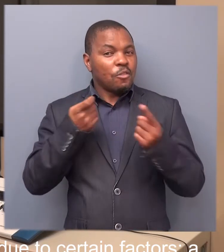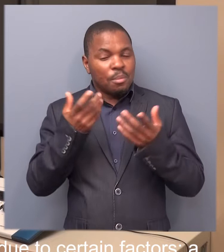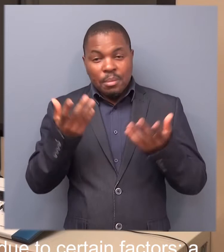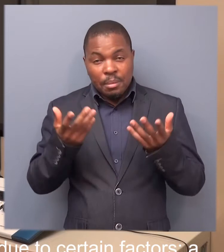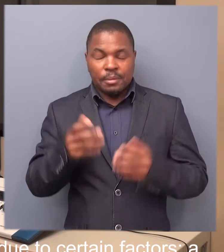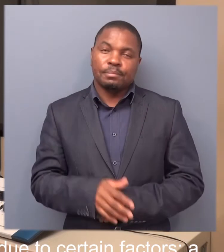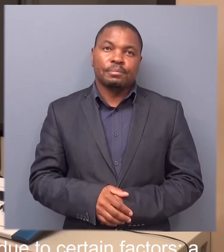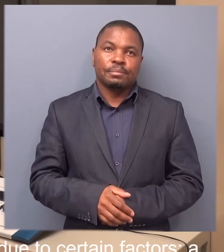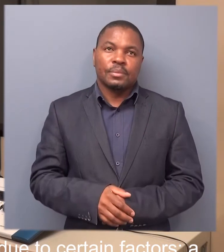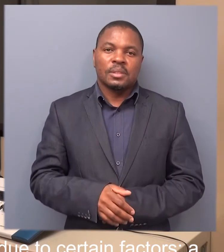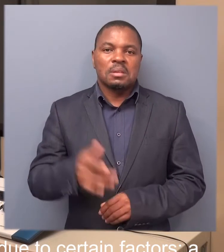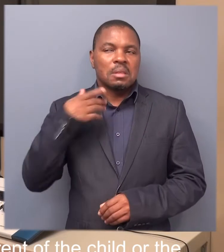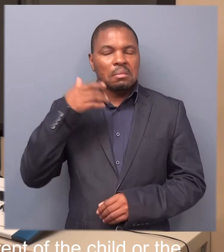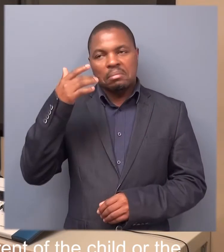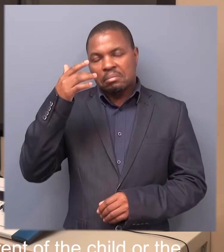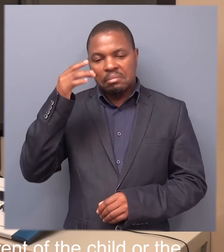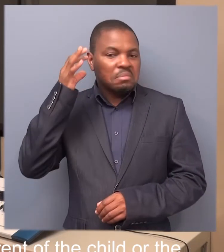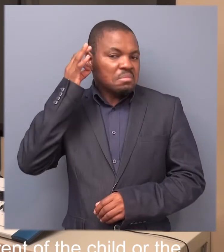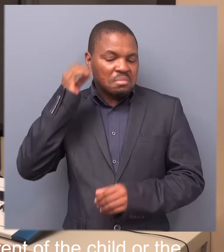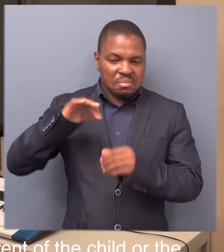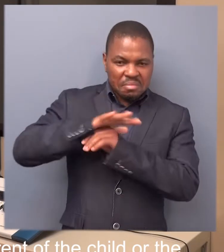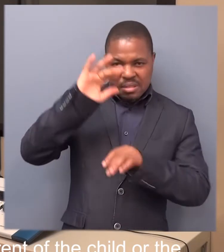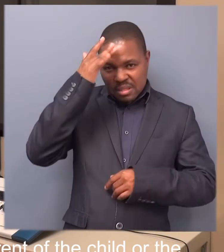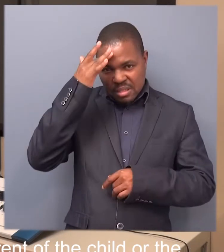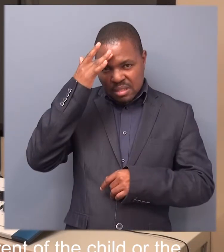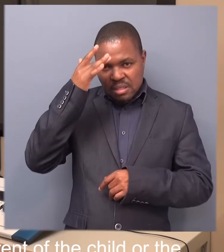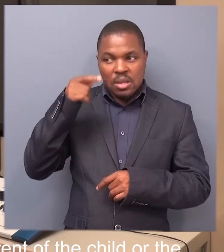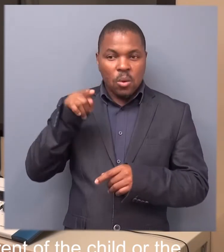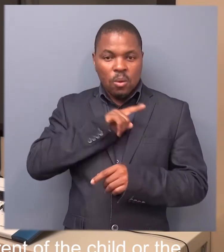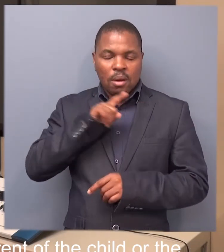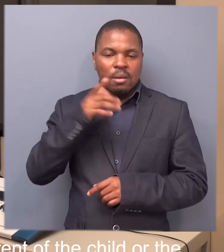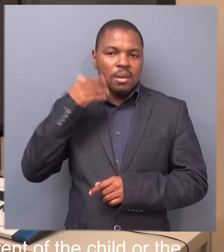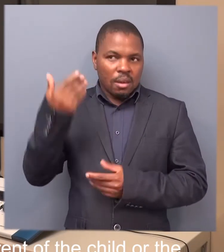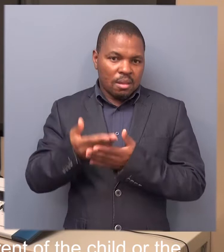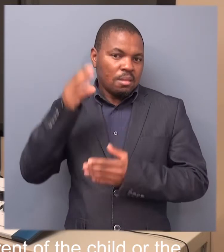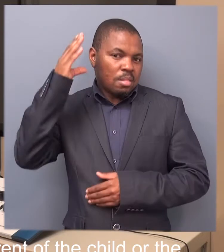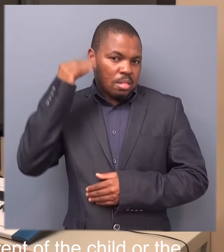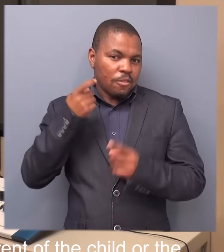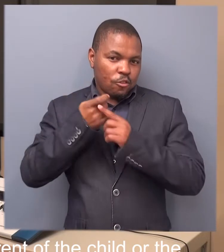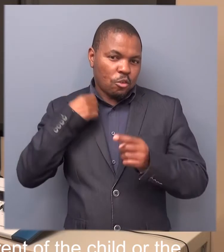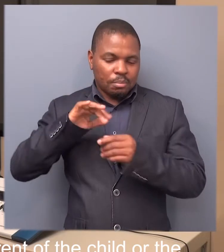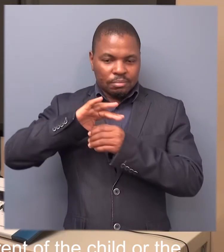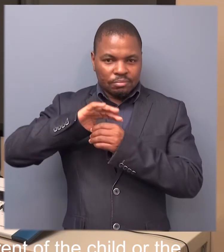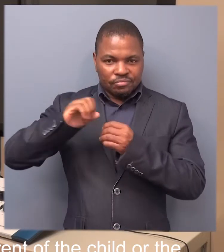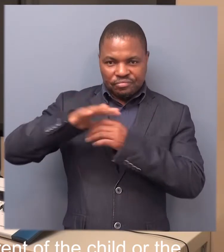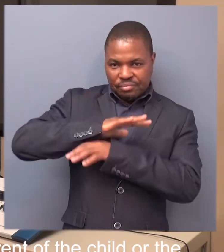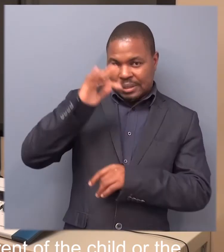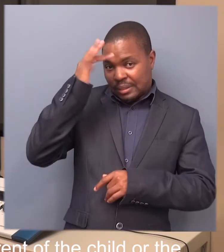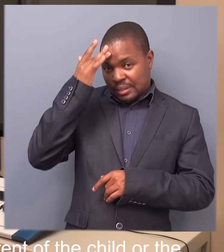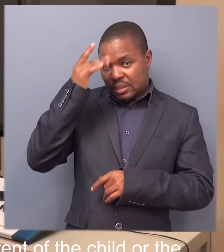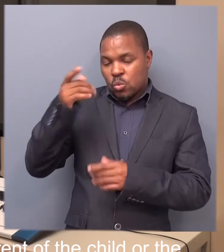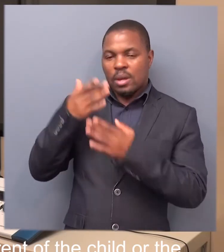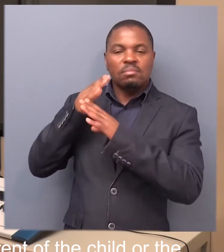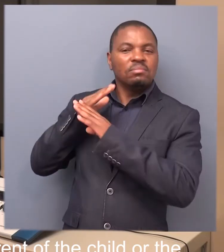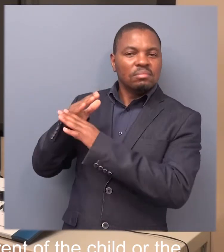to untreated ear infections, so hearing loss can develop from untreated ear infections, that can be prevented